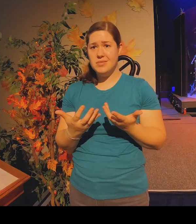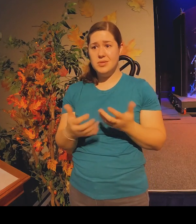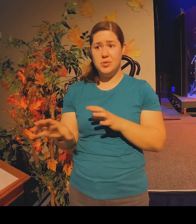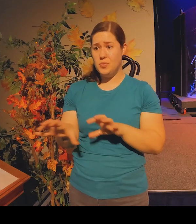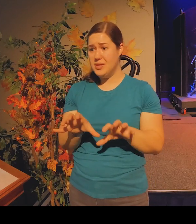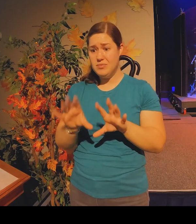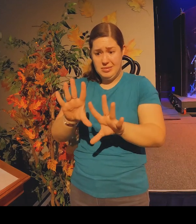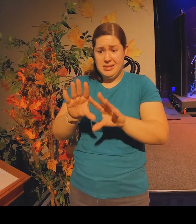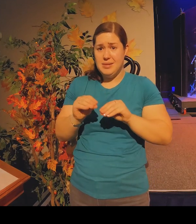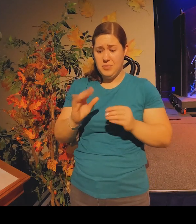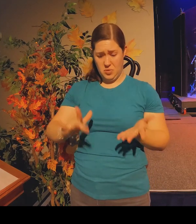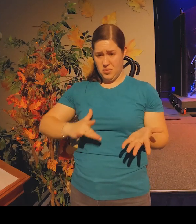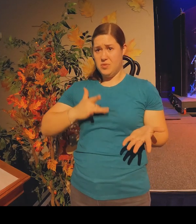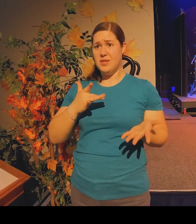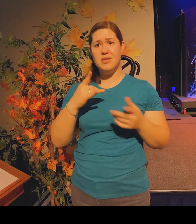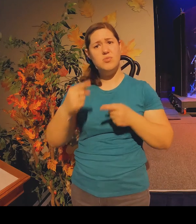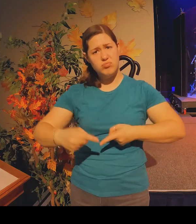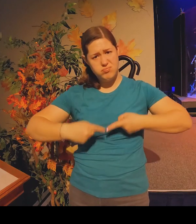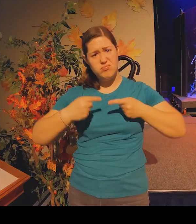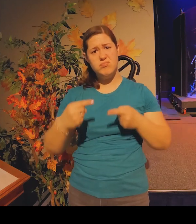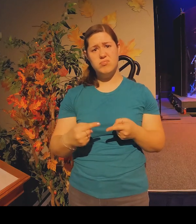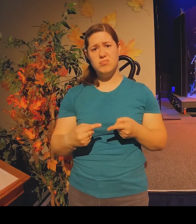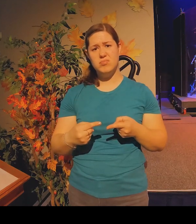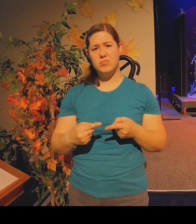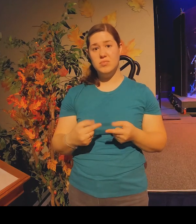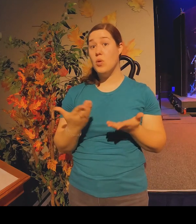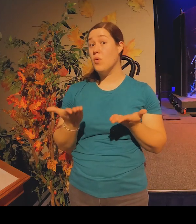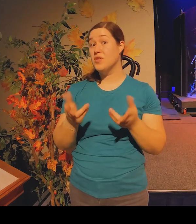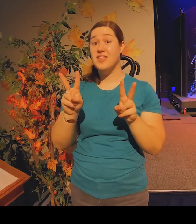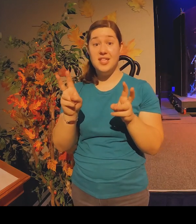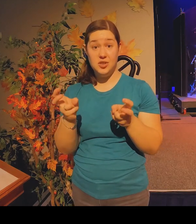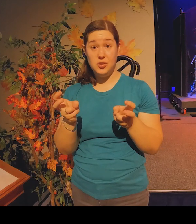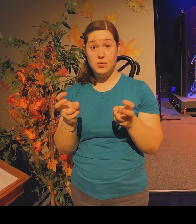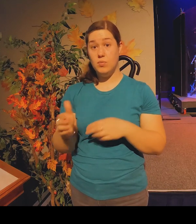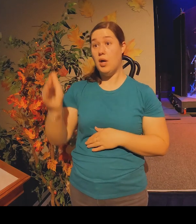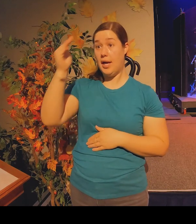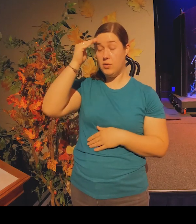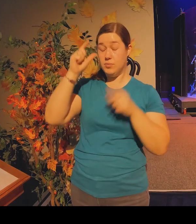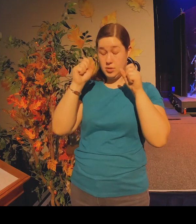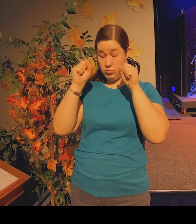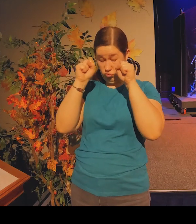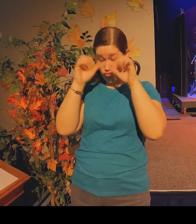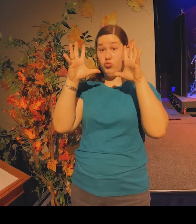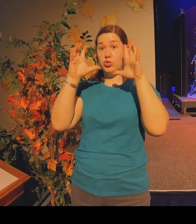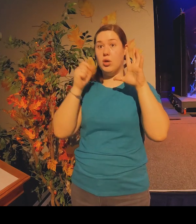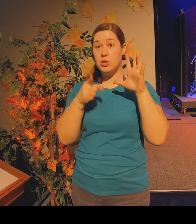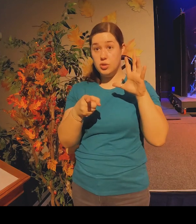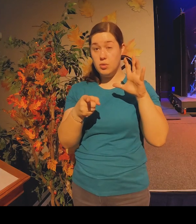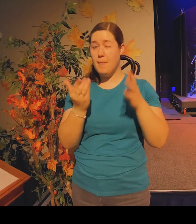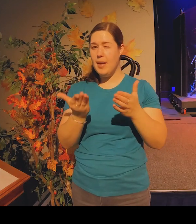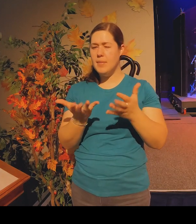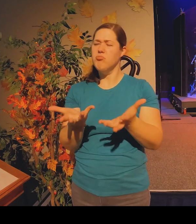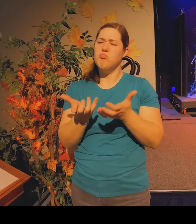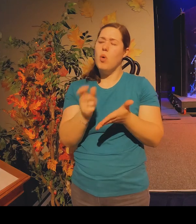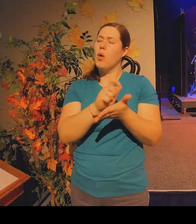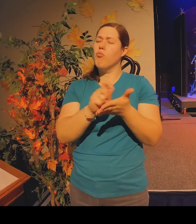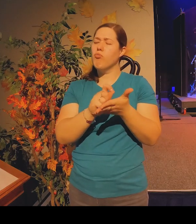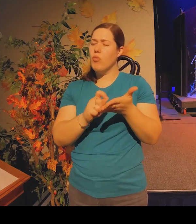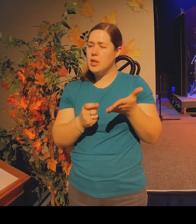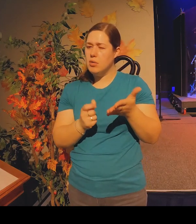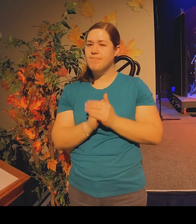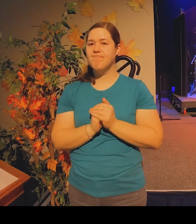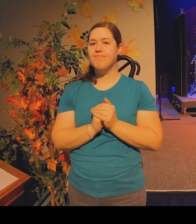on? Well, here's the issue. And I know this is going to be a big shock to you, so you may want to write this down.